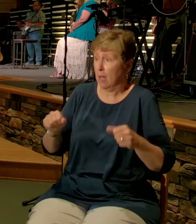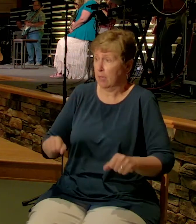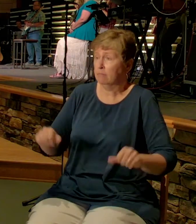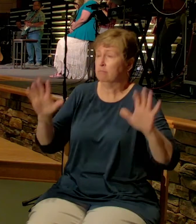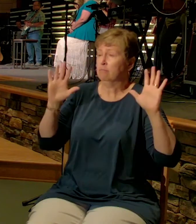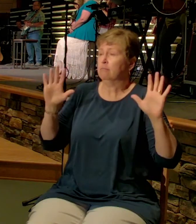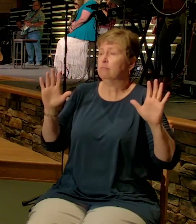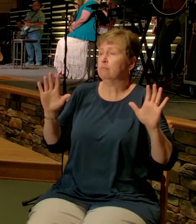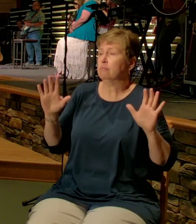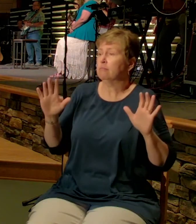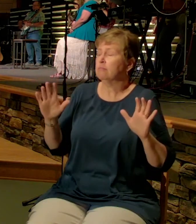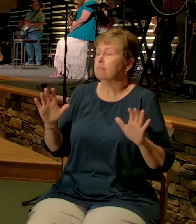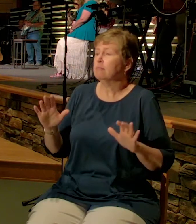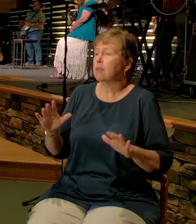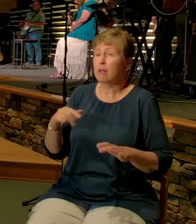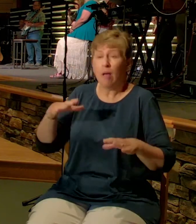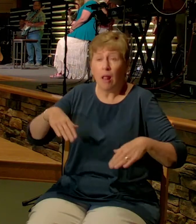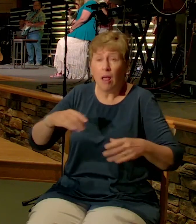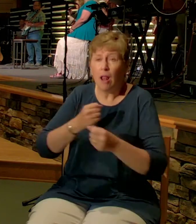it profits me nothing.